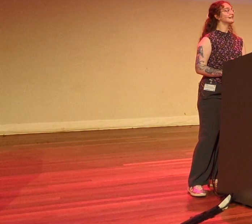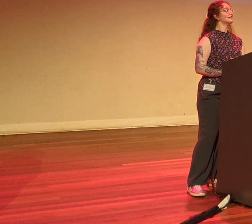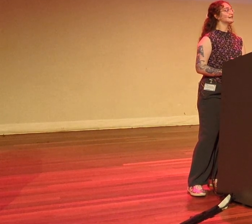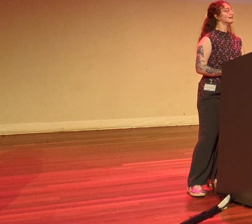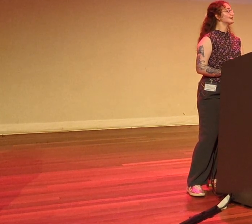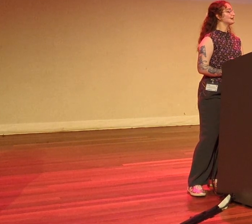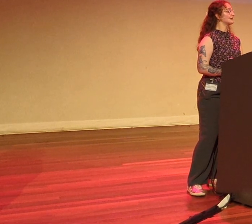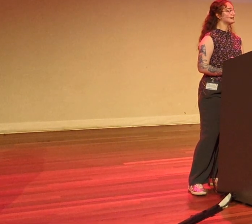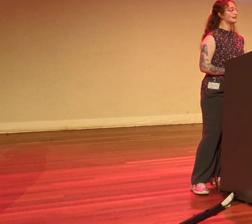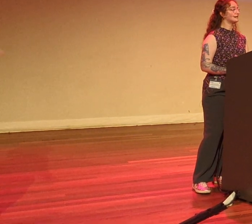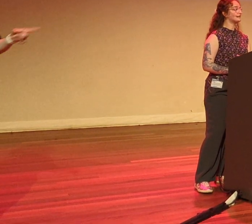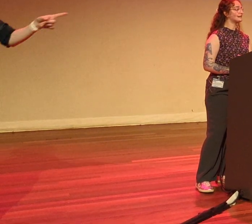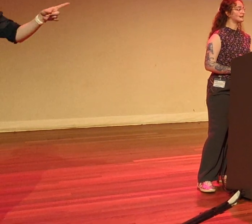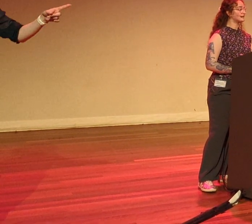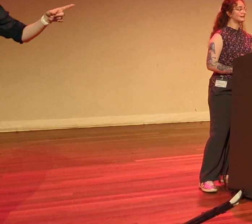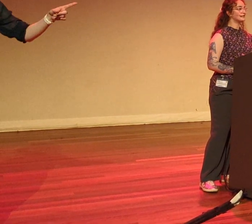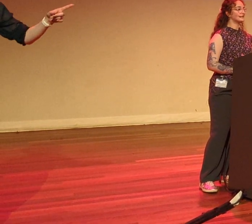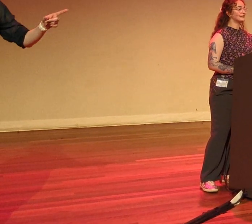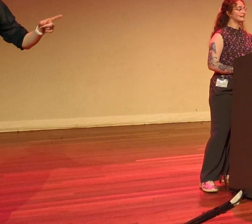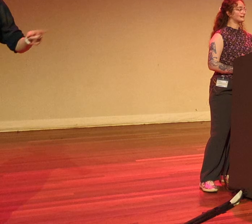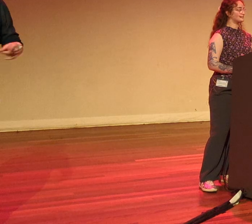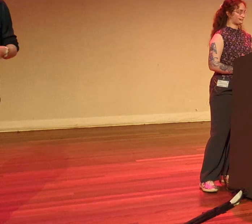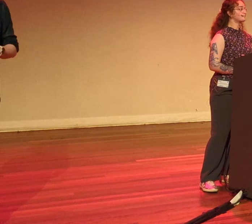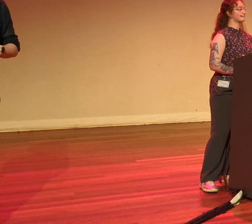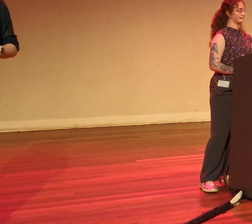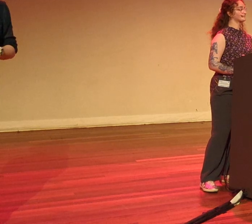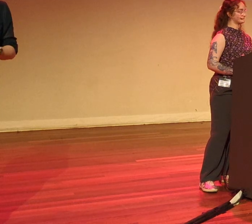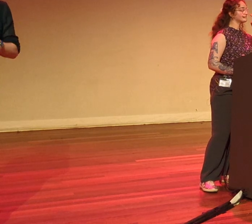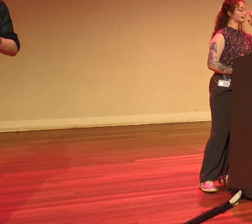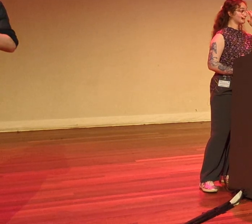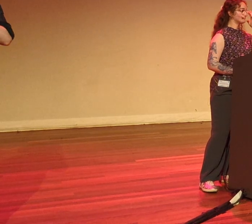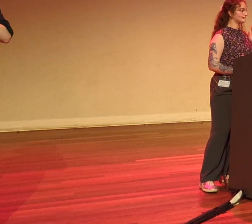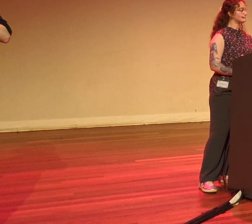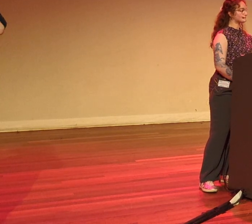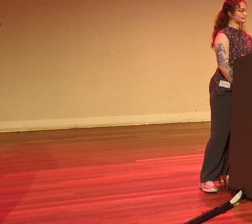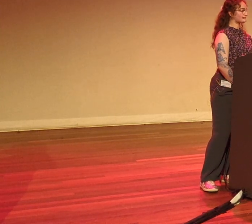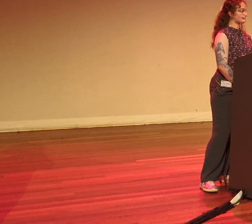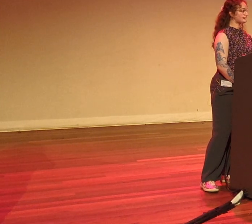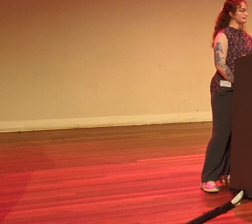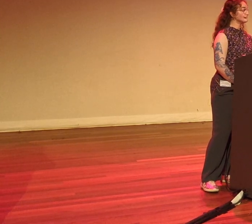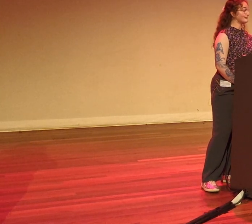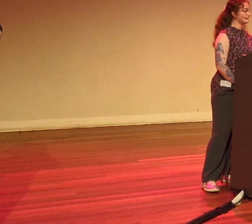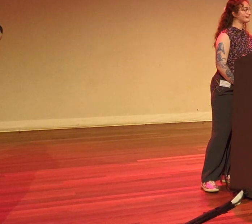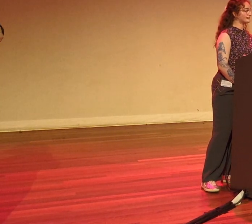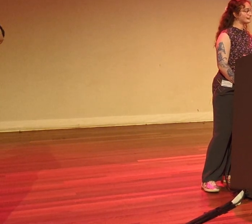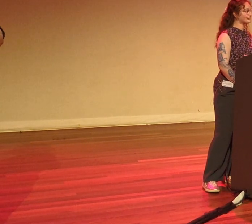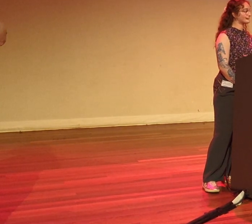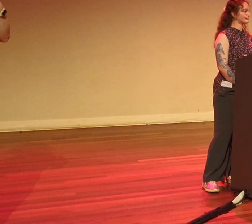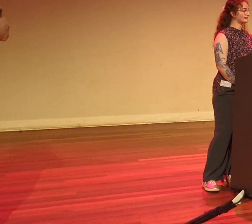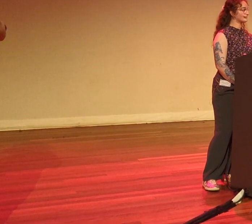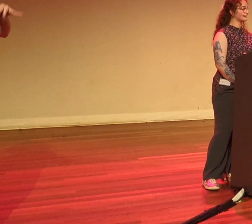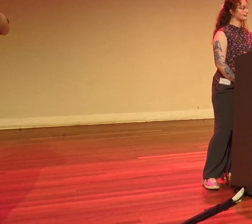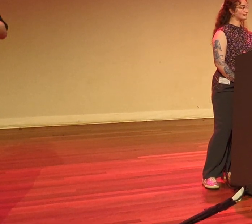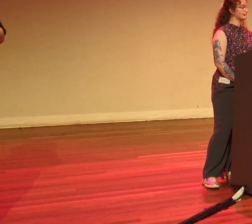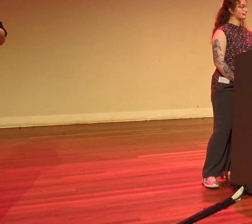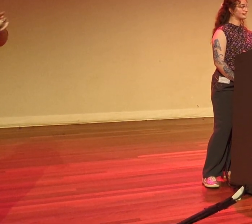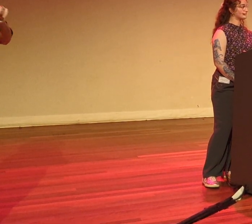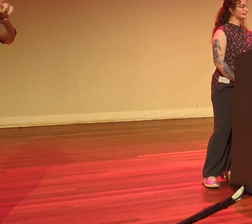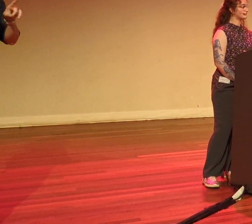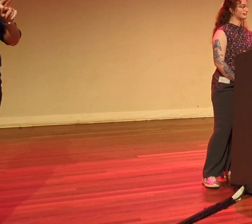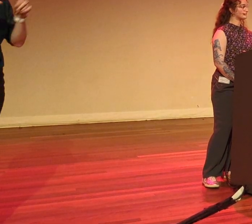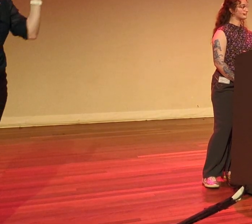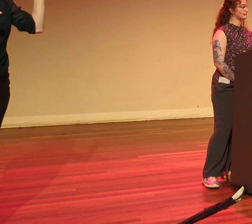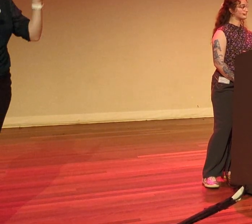question about data protection. I think it's important to notice. I have another question about the fact that you said it's a black